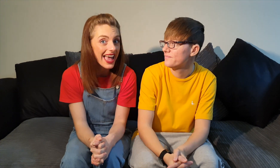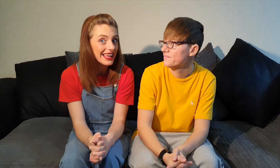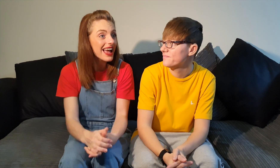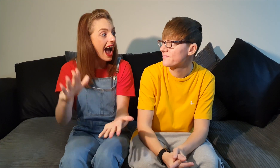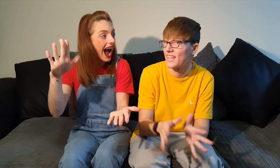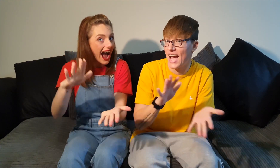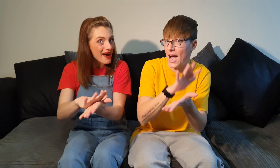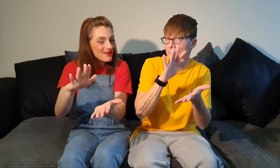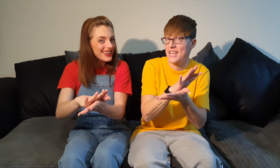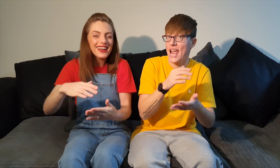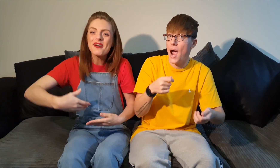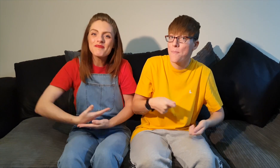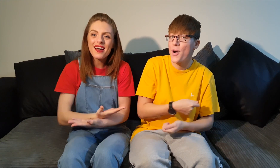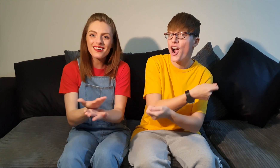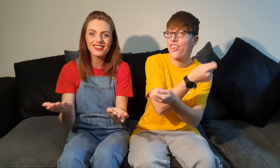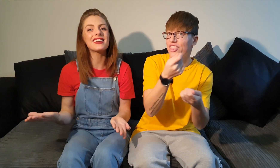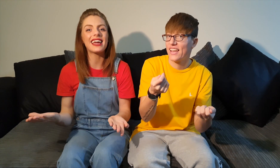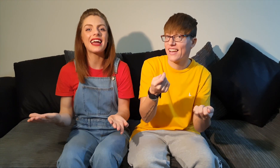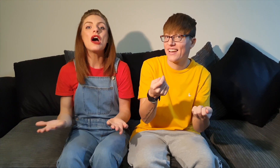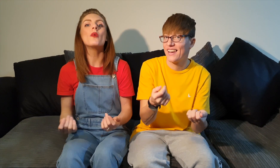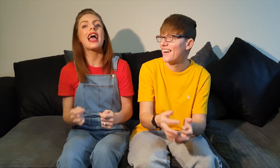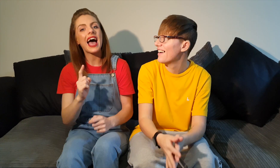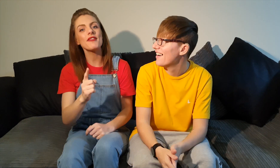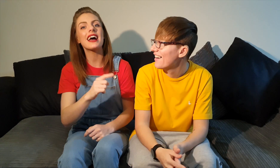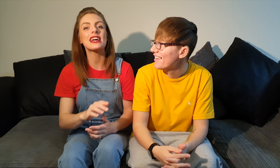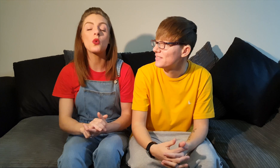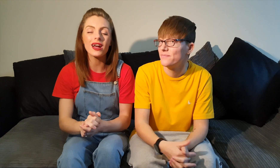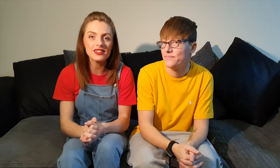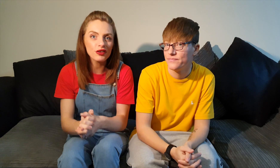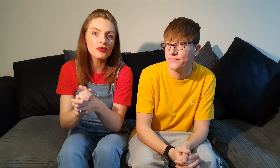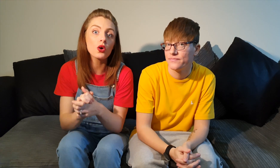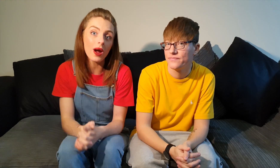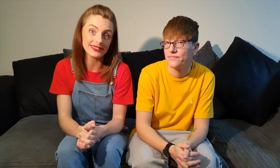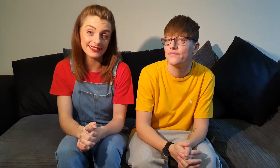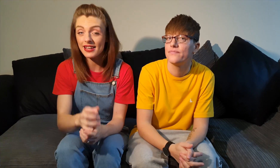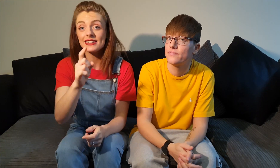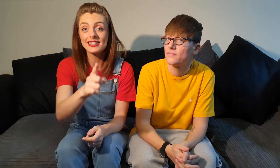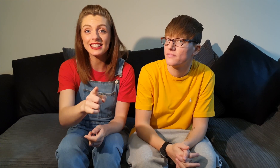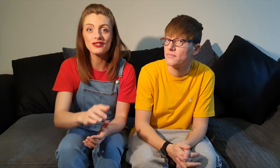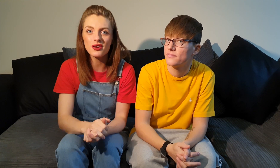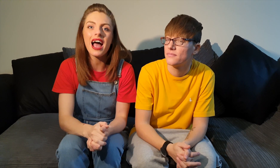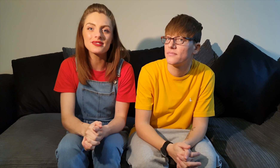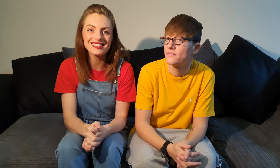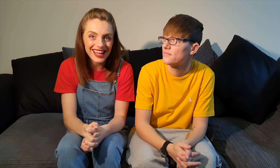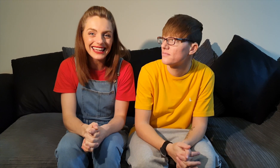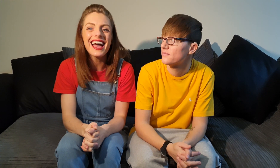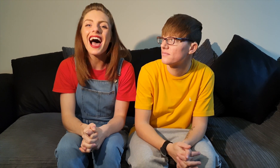then happy birthday. We have had quite a few requests to teach you how to sign